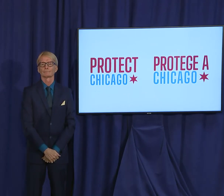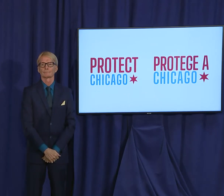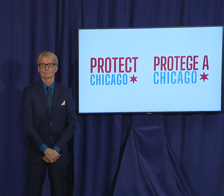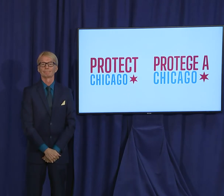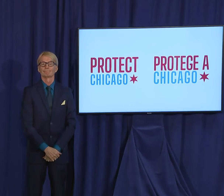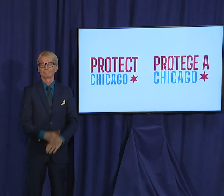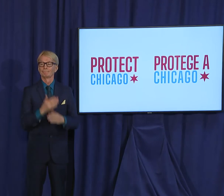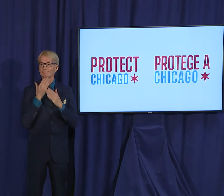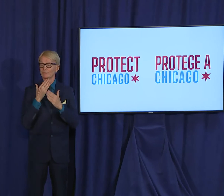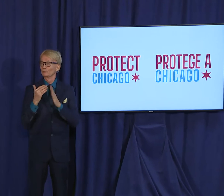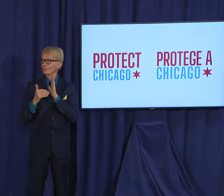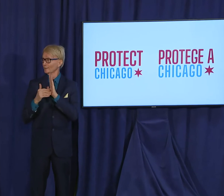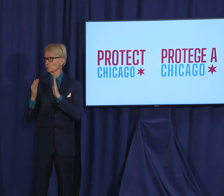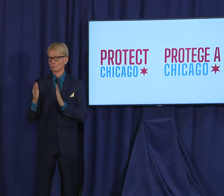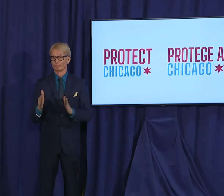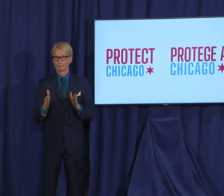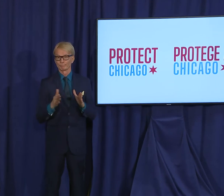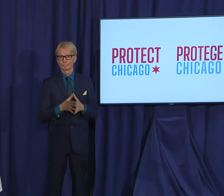Thank you, Doctor.